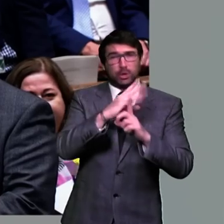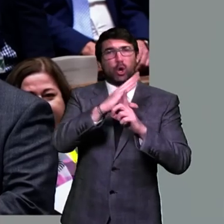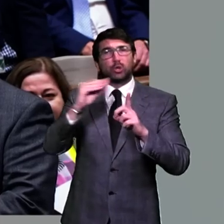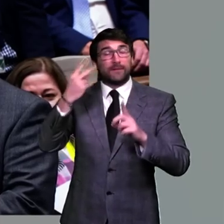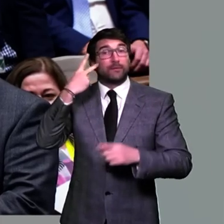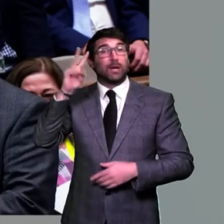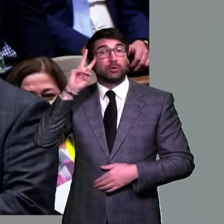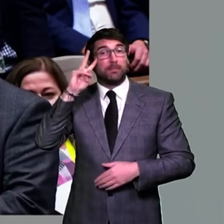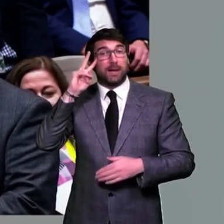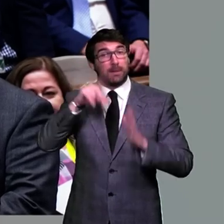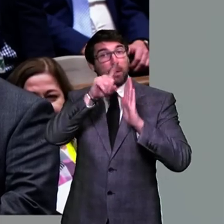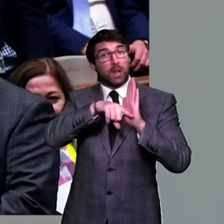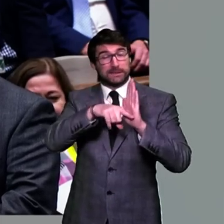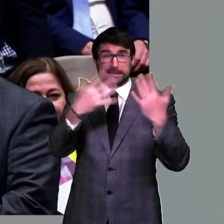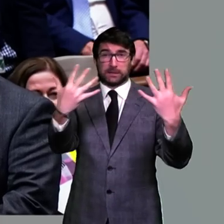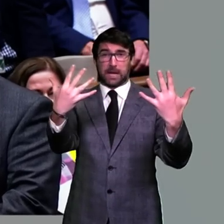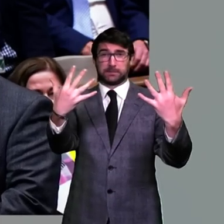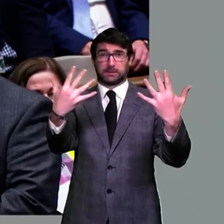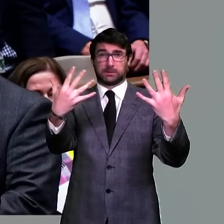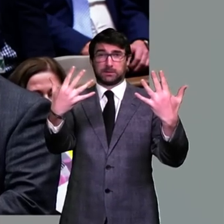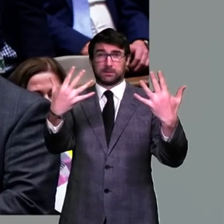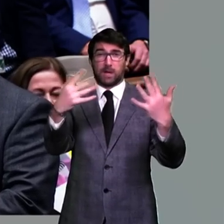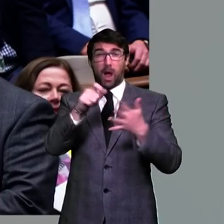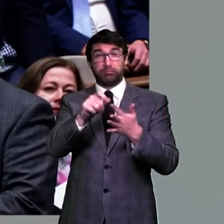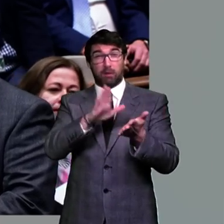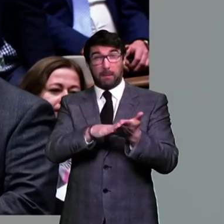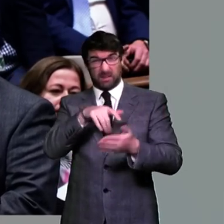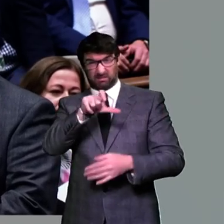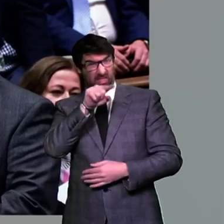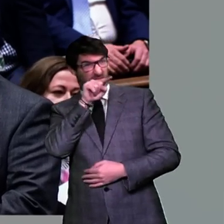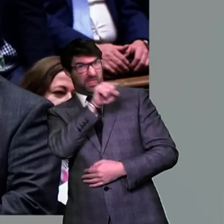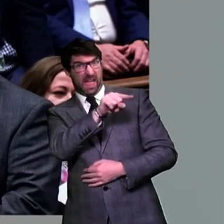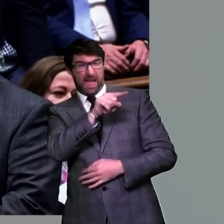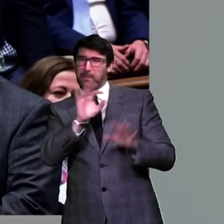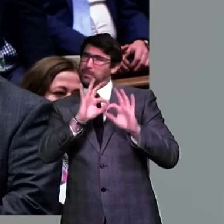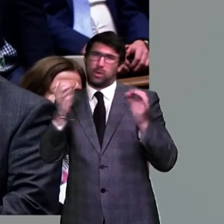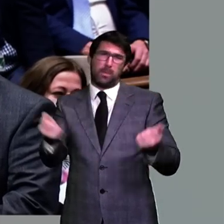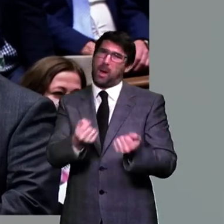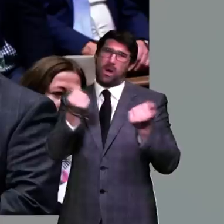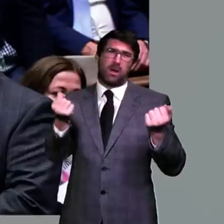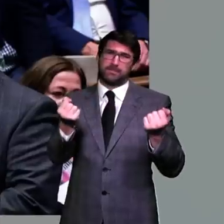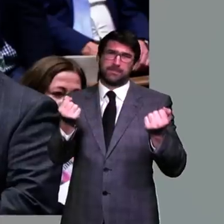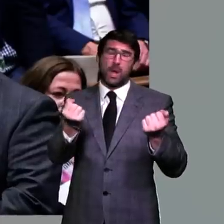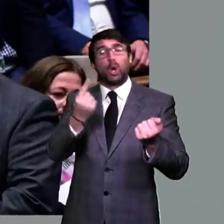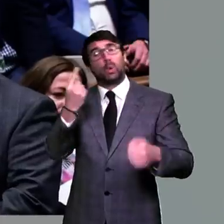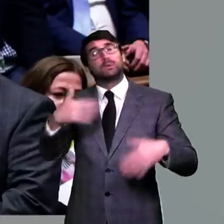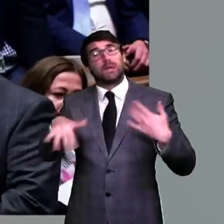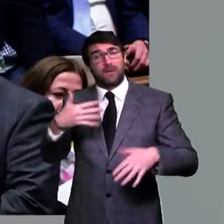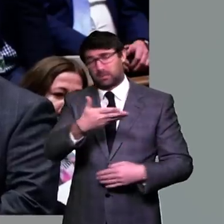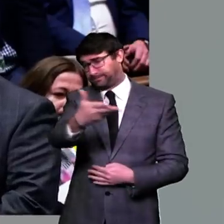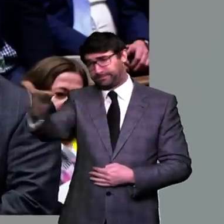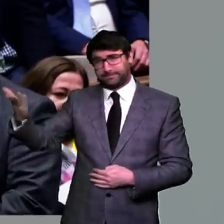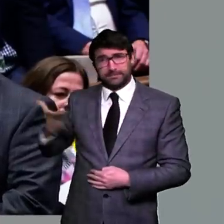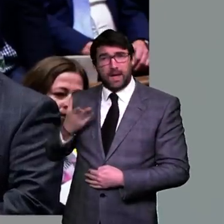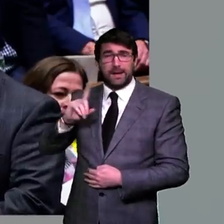office, but not in power. And families are paying through the teeth for her mistakes. Her latest broken